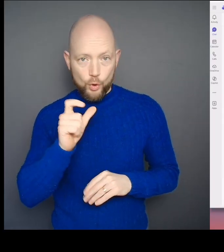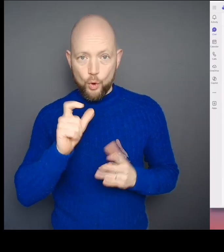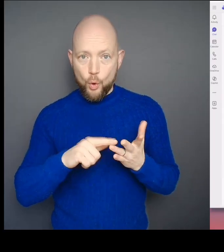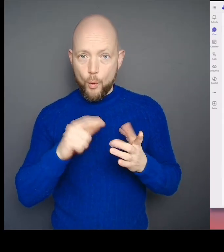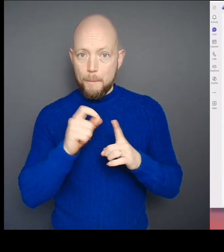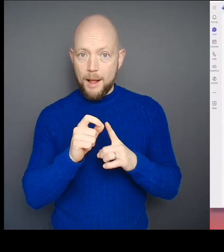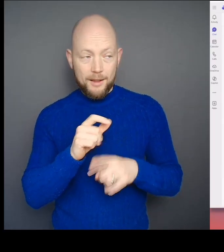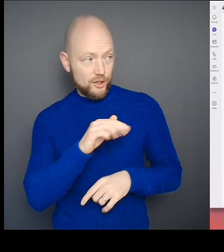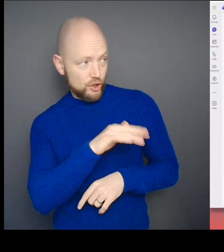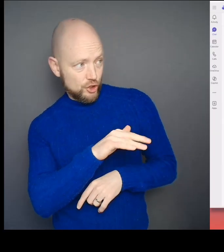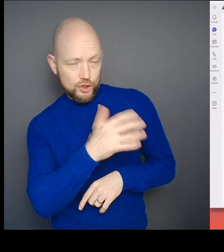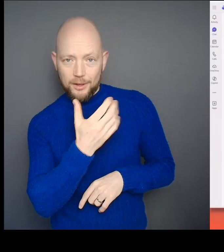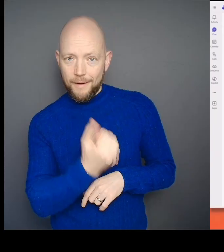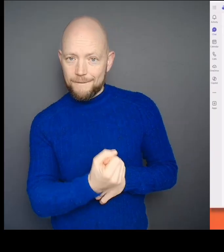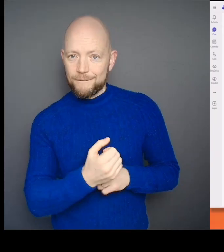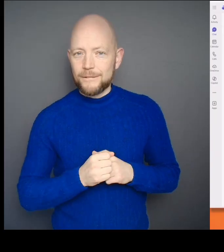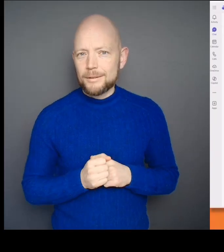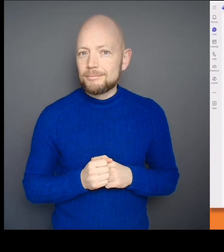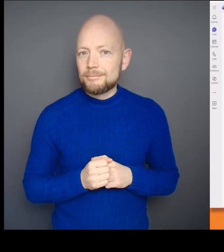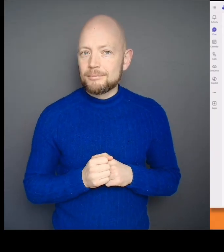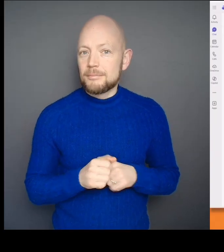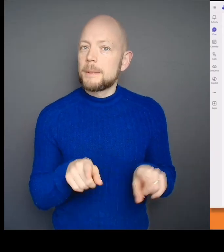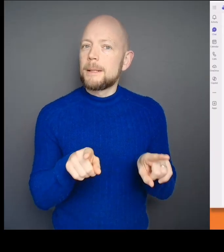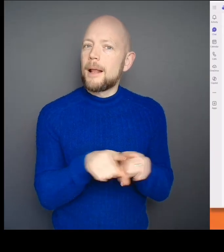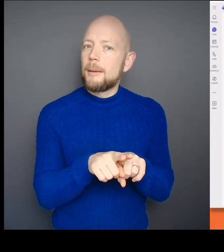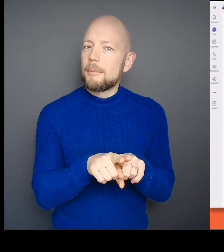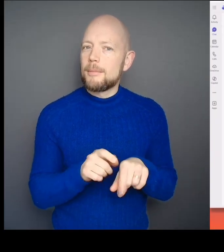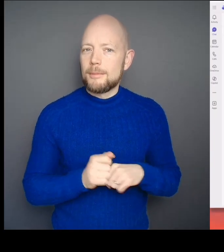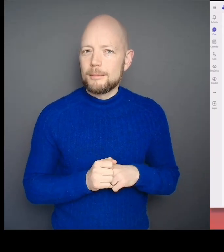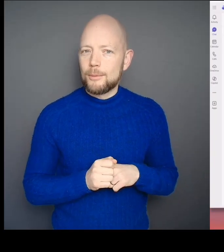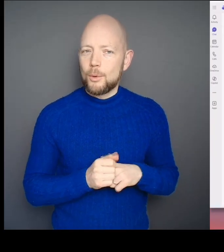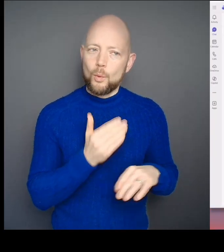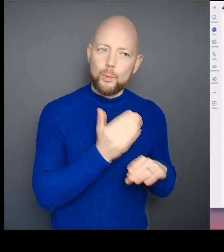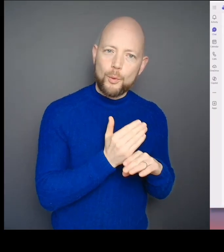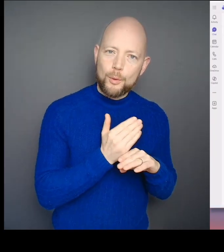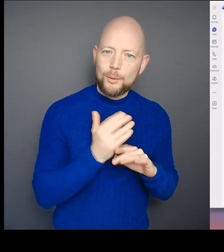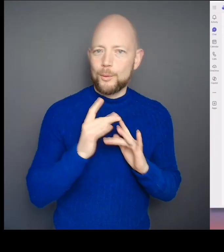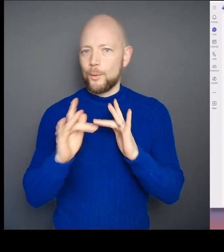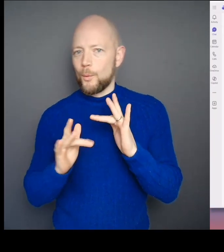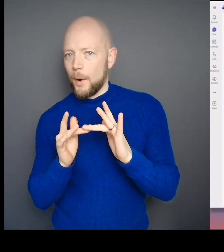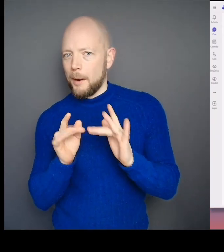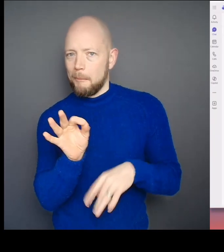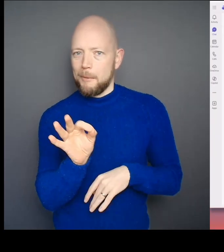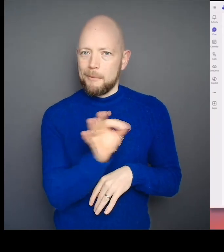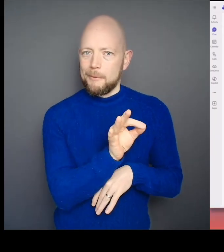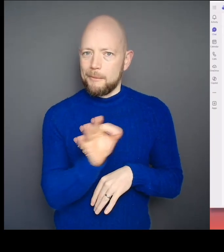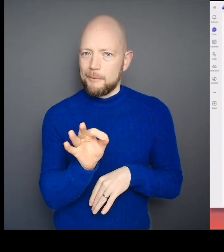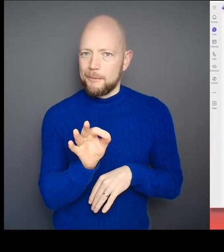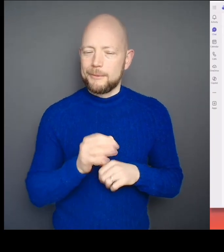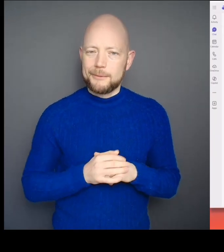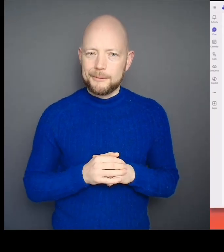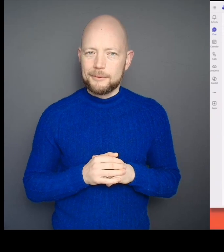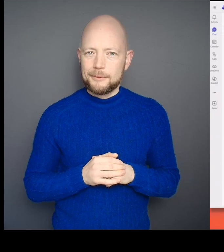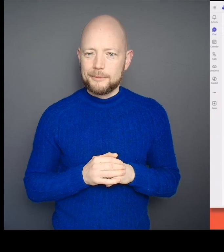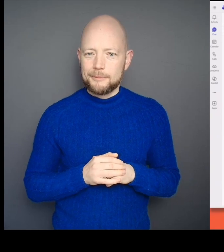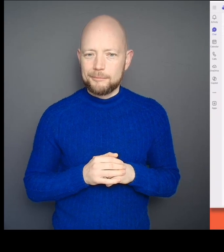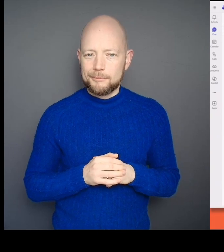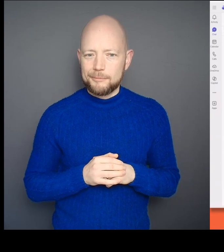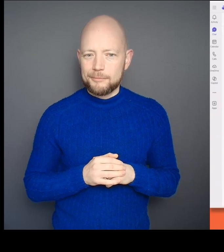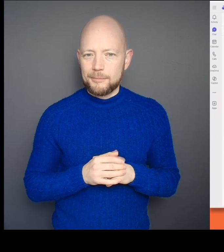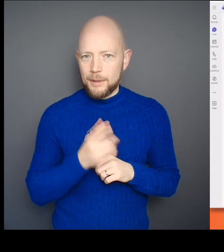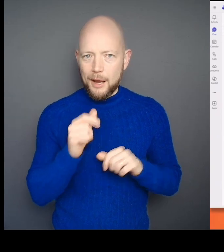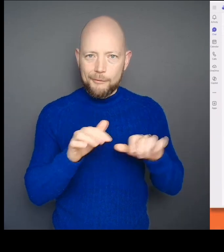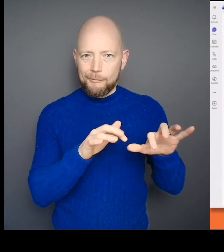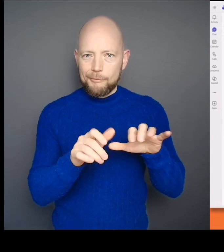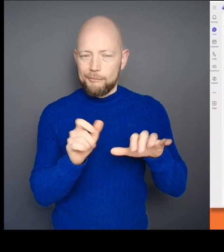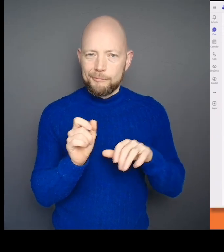here, and it's exactly the same experience. You see you've got your work and your web, you've got your message in the middle there. On my version, I don't